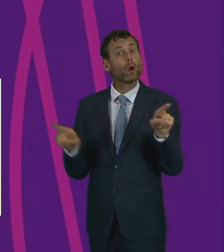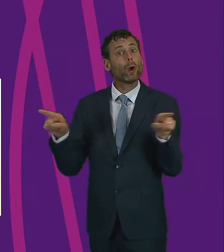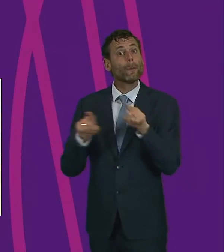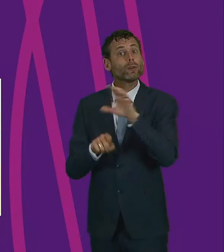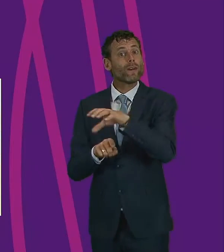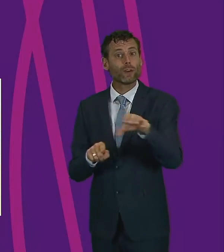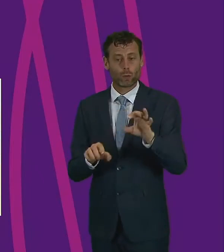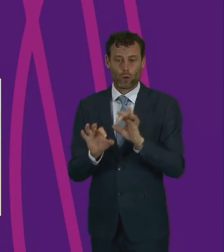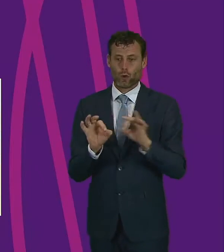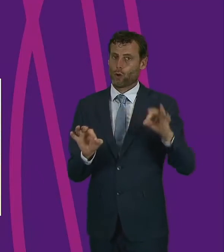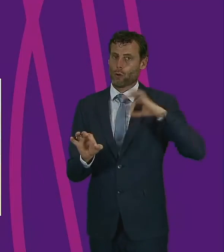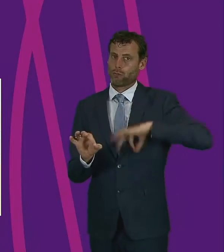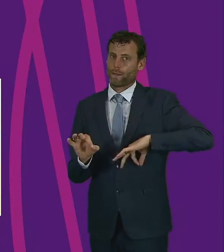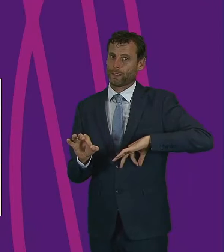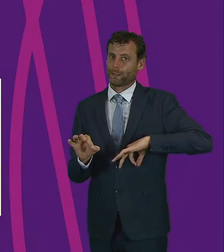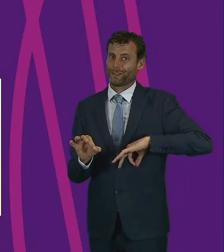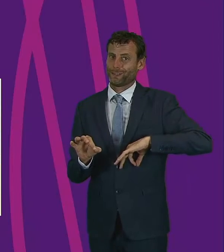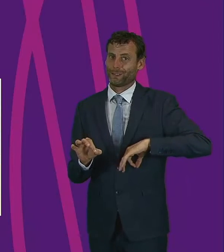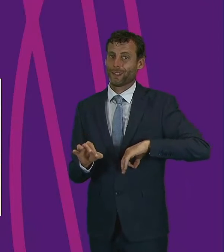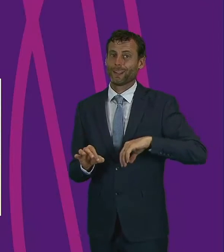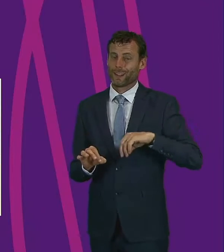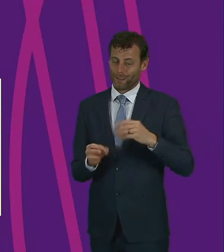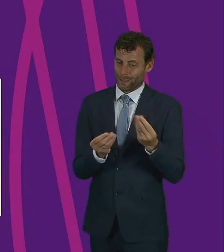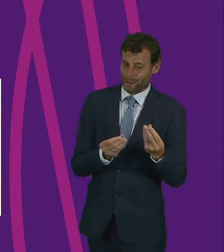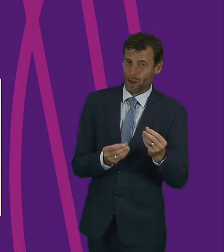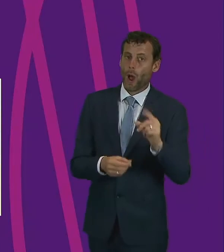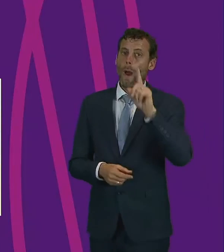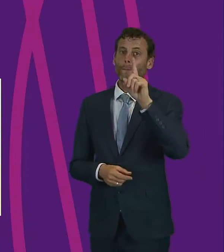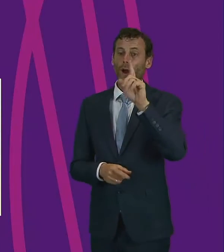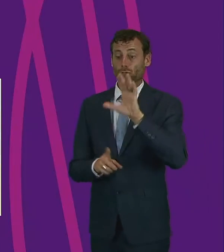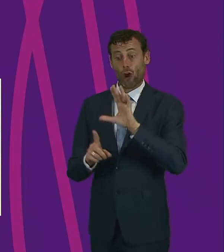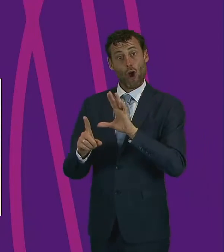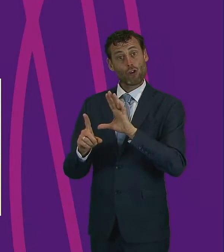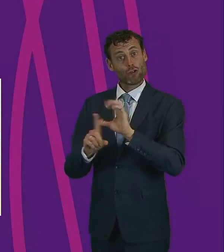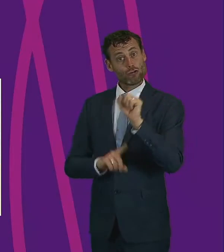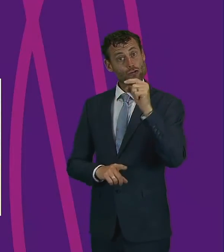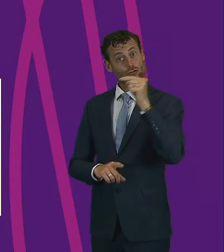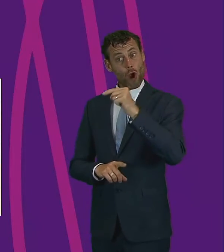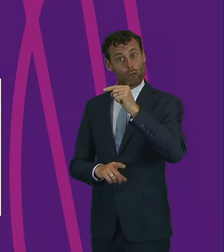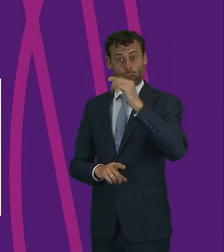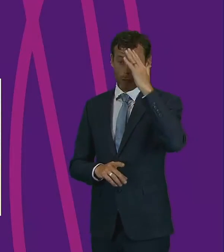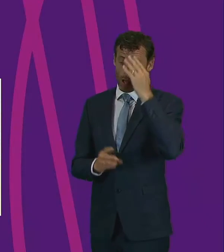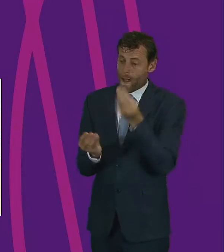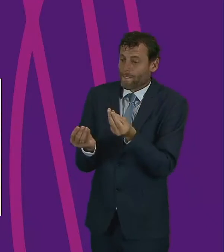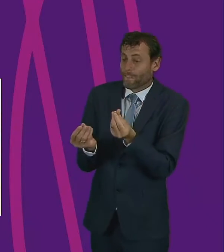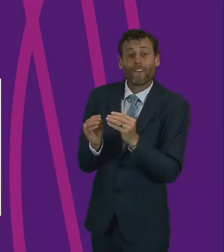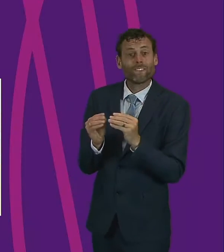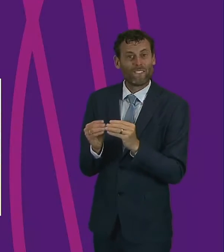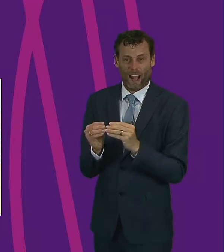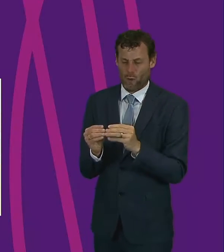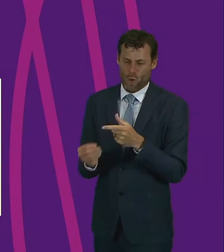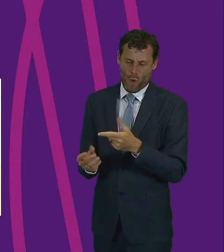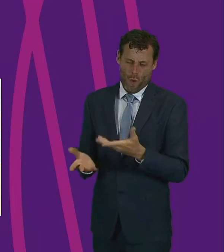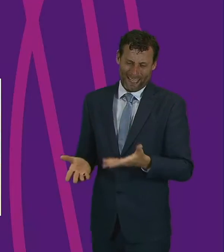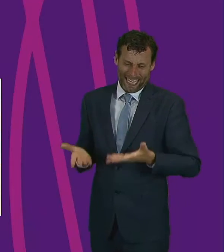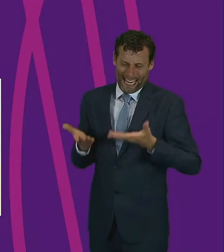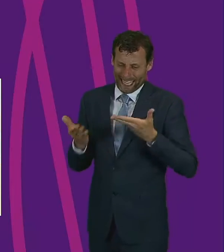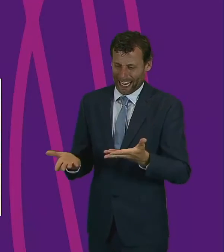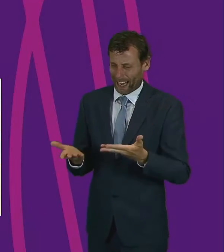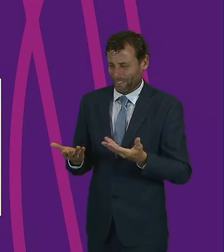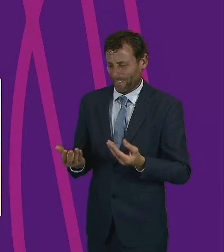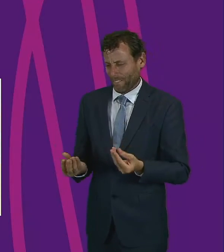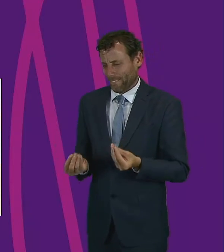strictly financial terms, but in cultural terms, they make an enormous contribution. They are the incubators and the talent pipeline.